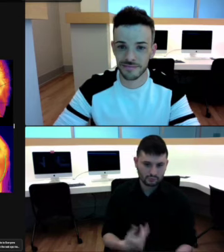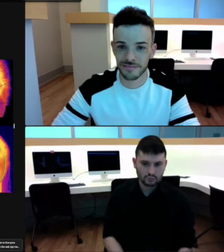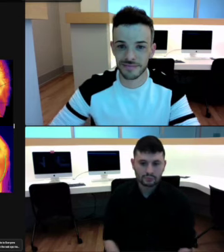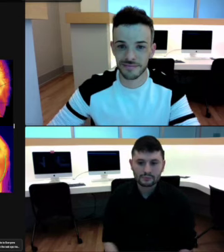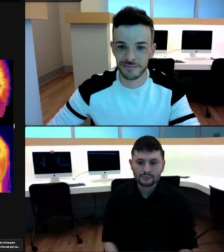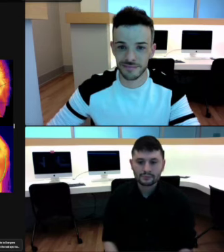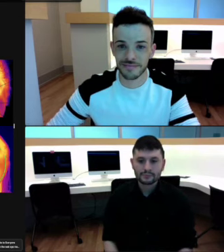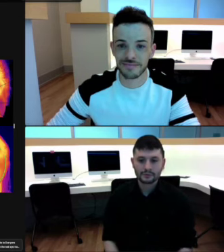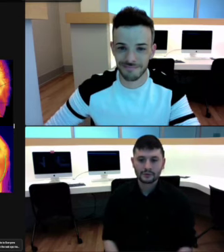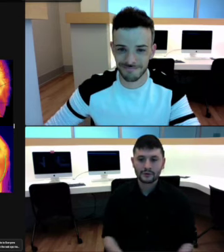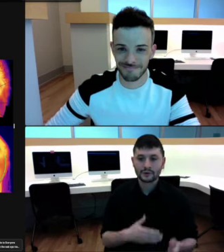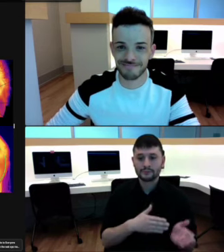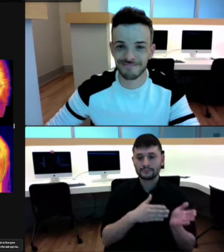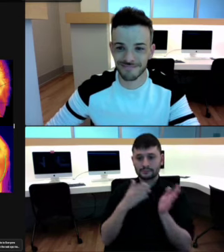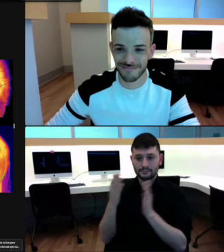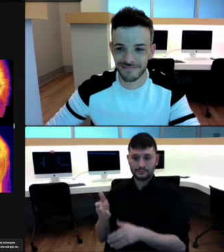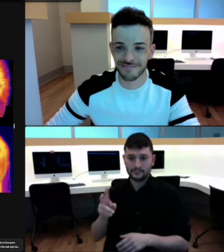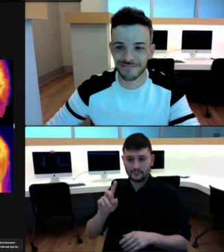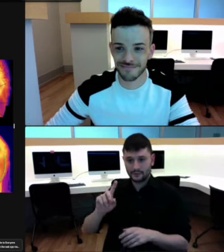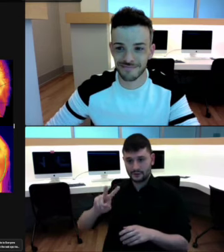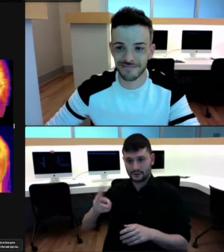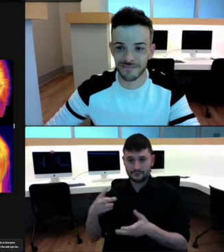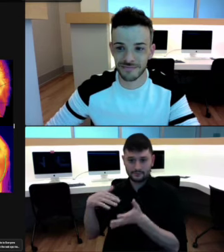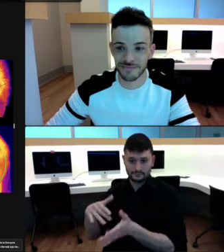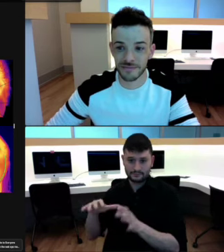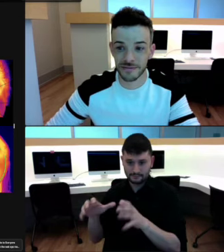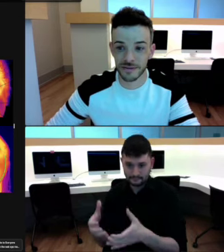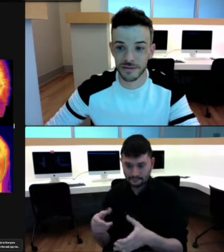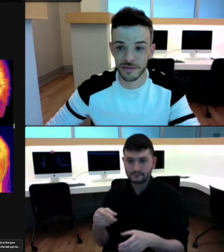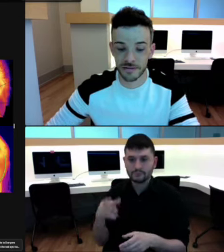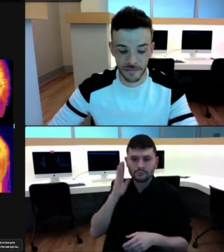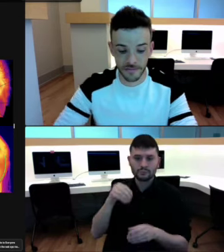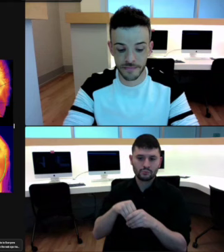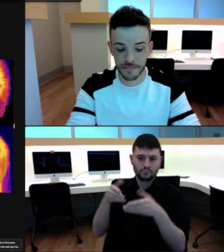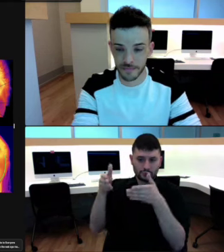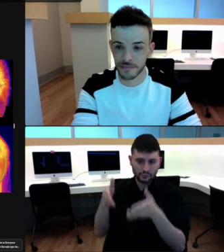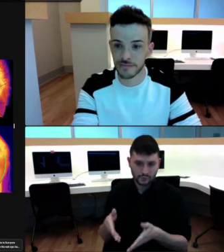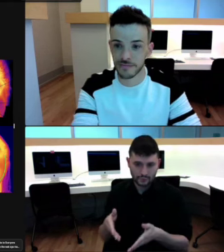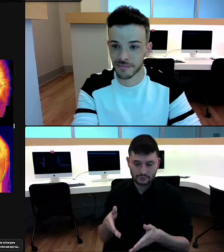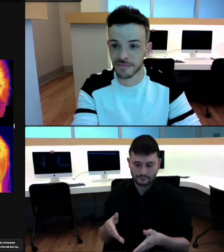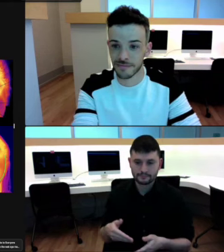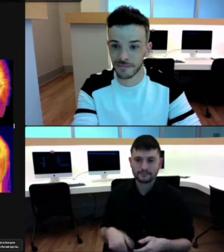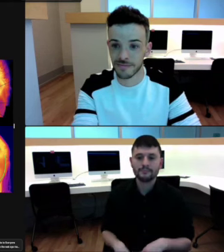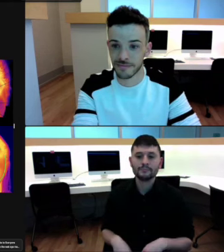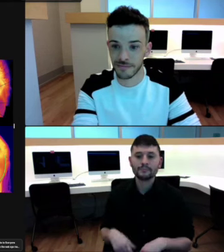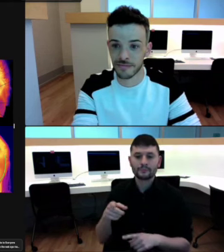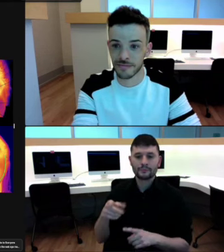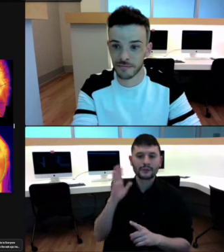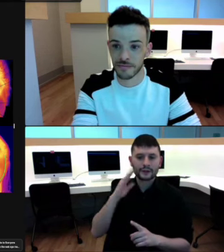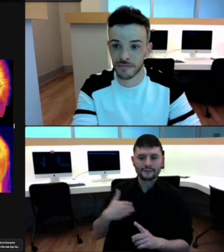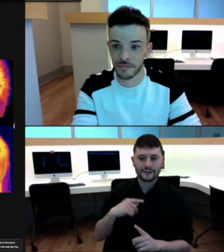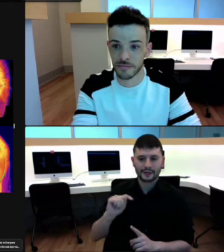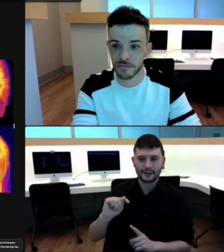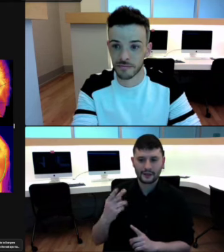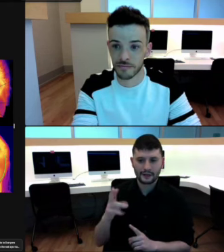language, typed, or signed. Our second study, which is in person,